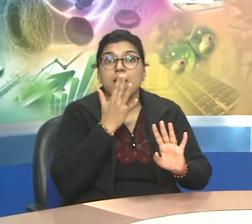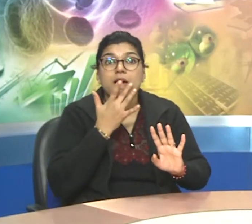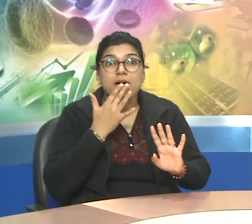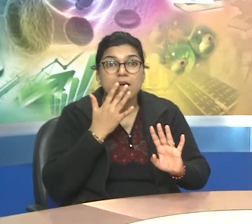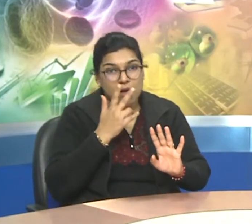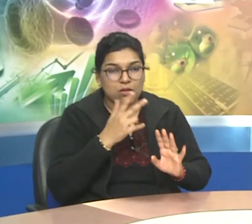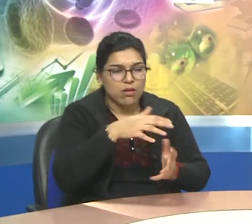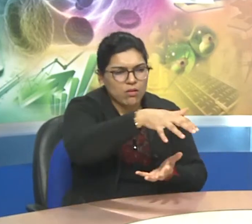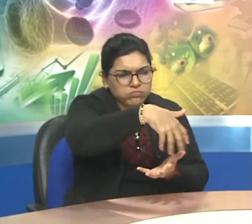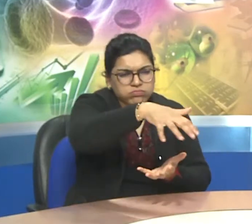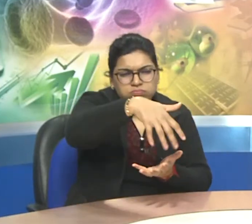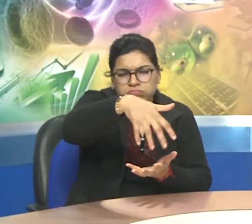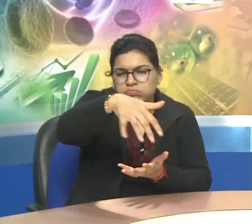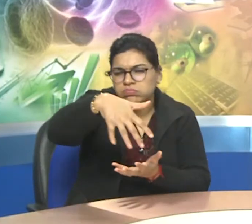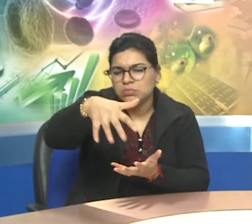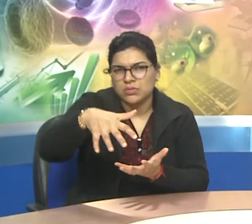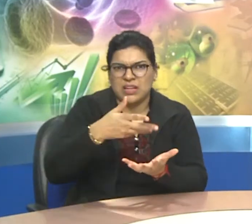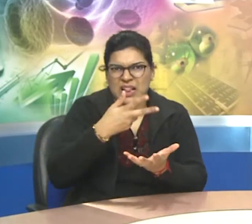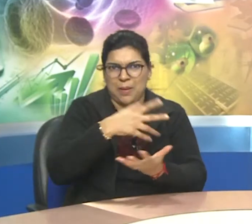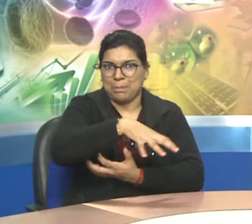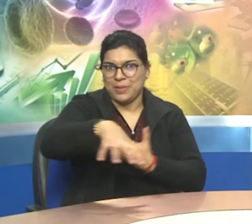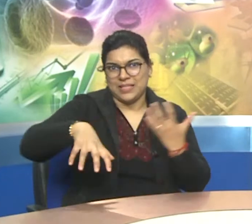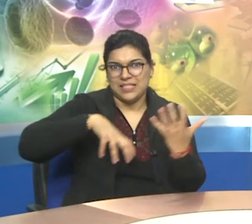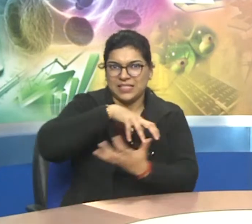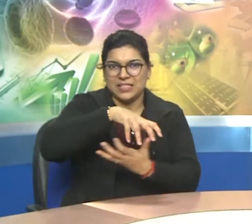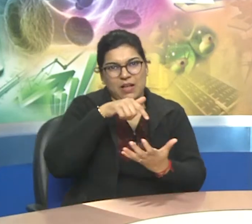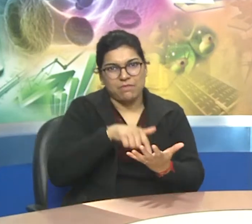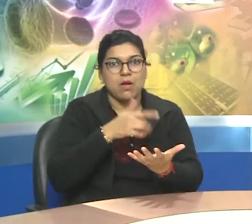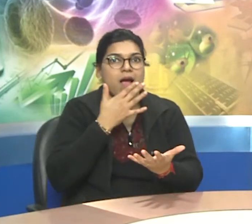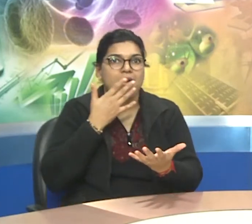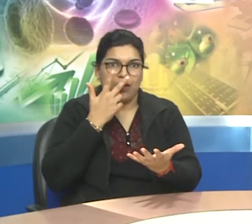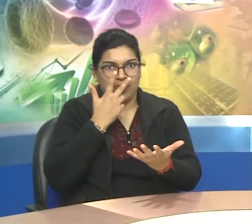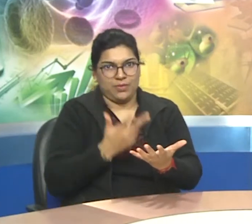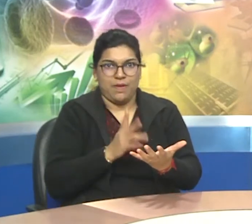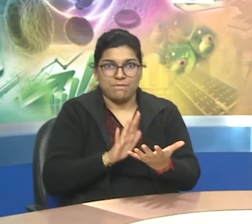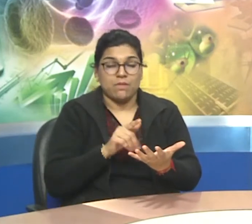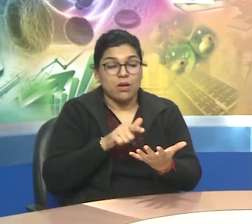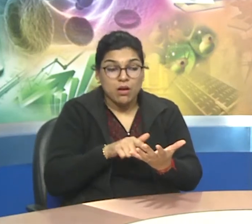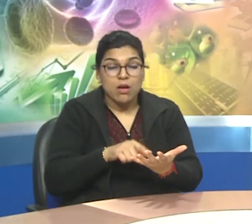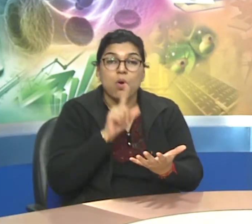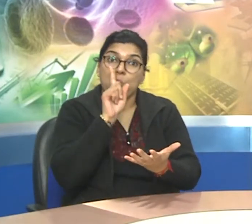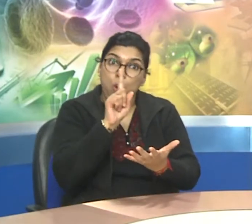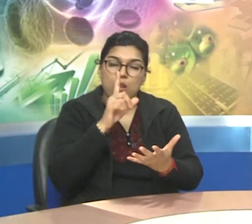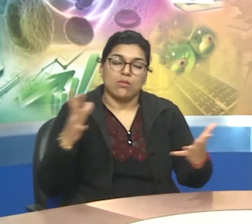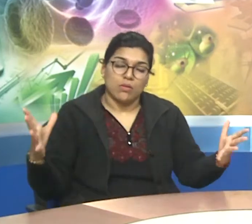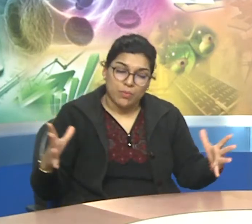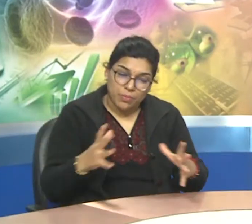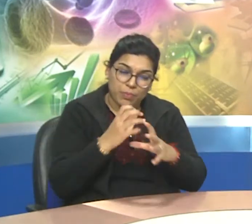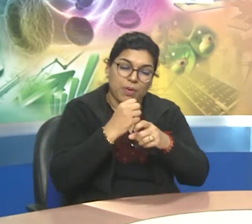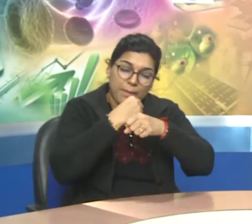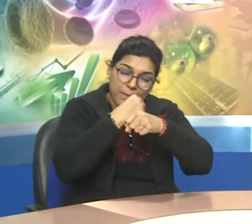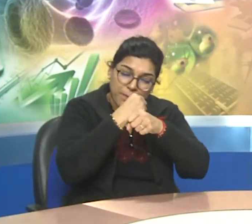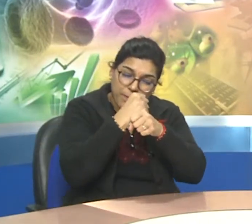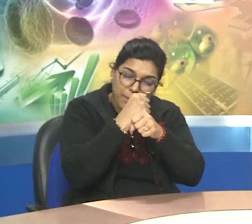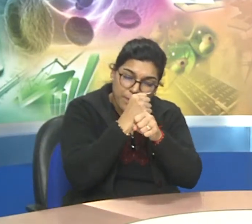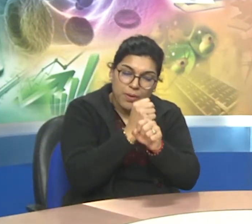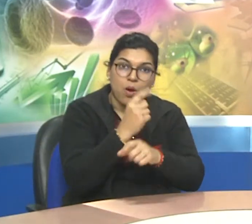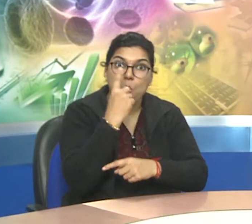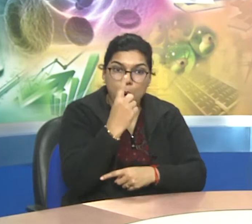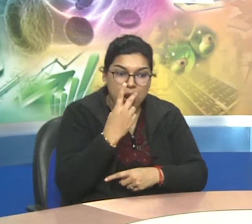colors according to the glass. So the glass is best separated by color,